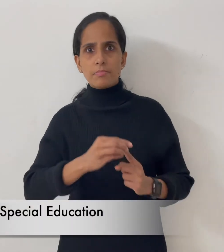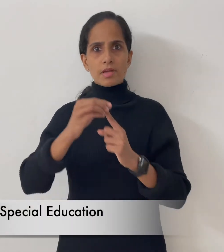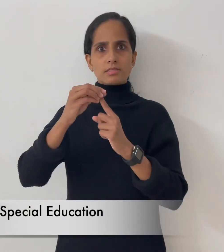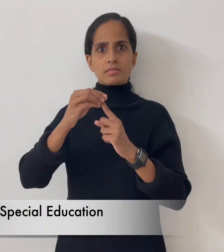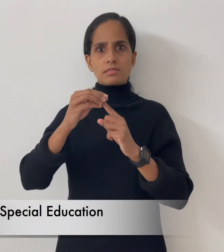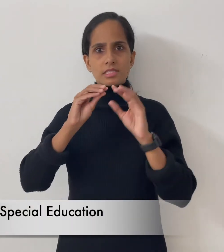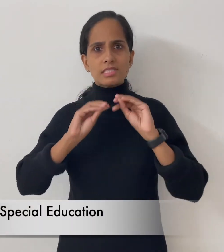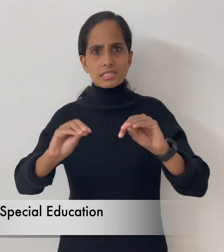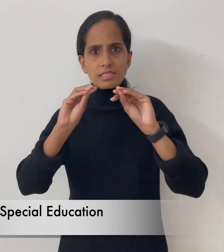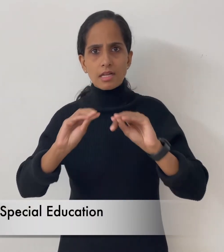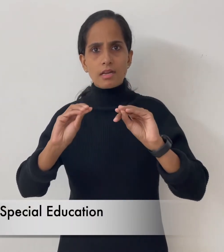Special education.